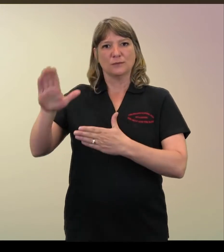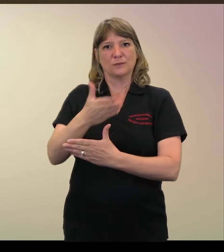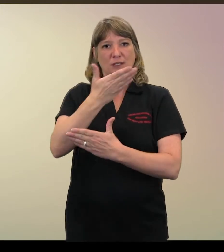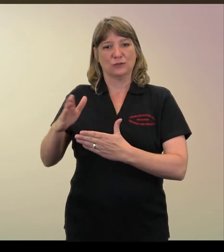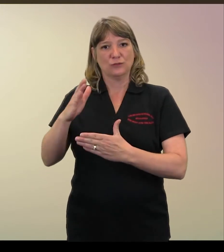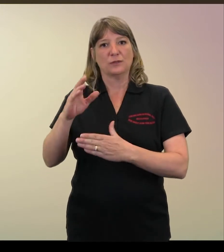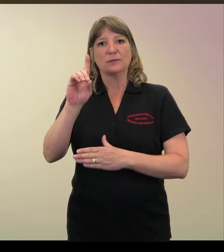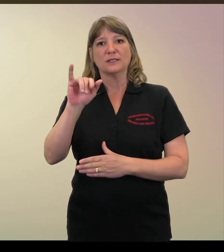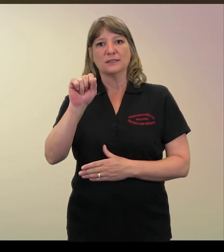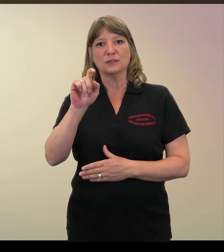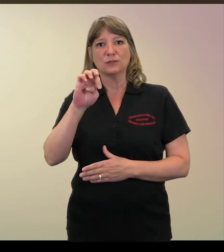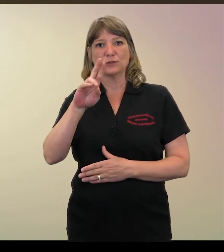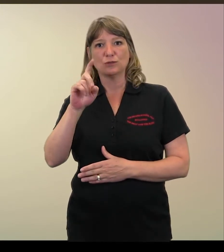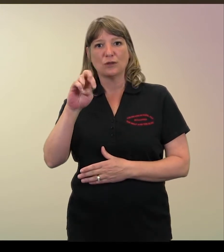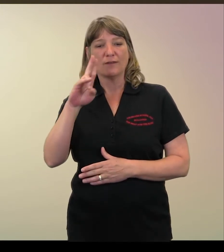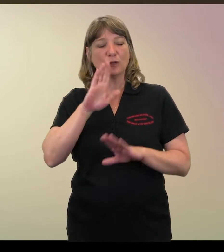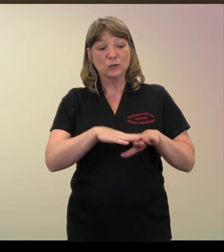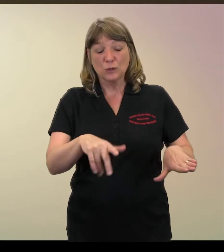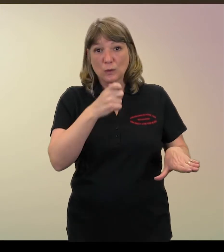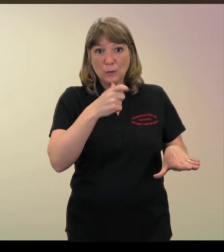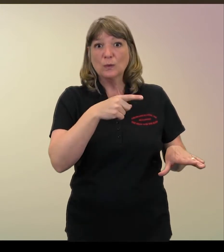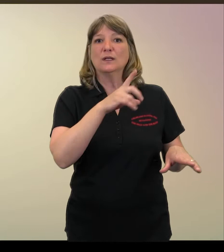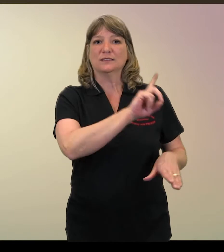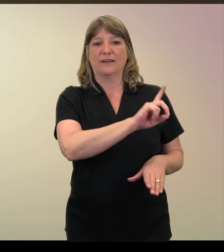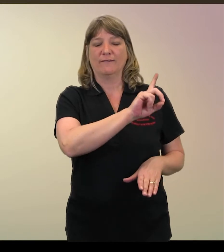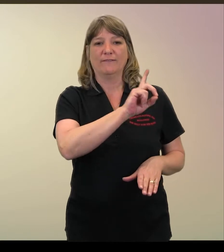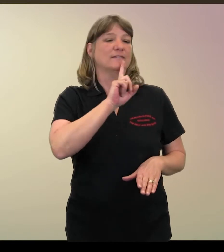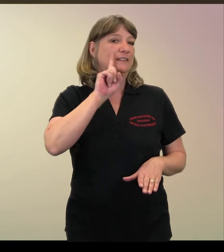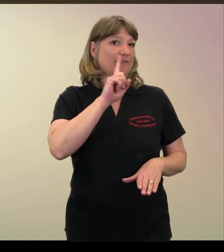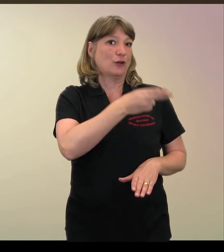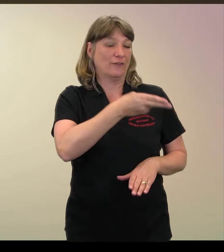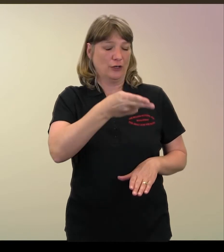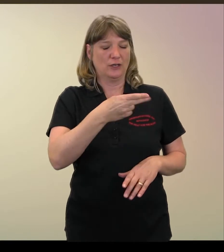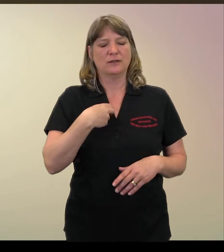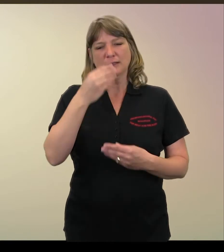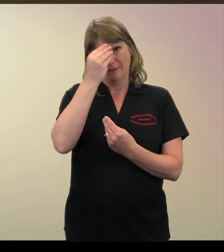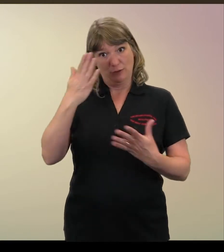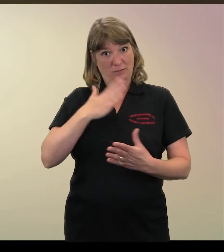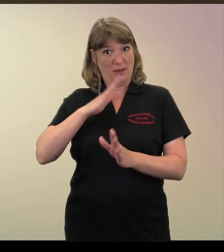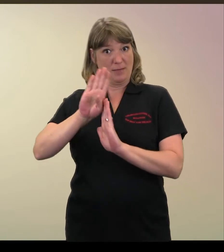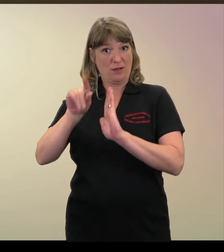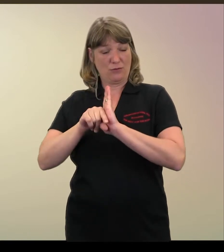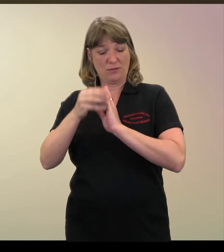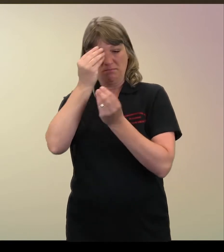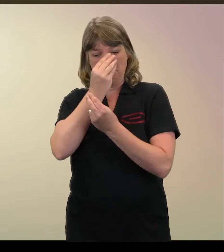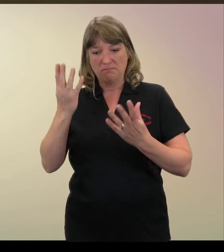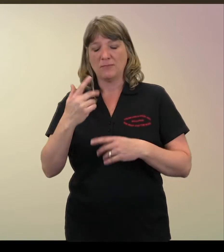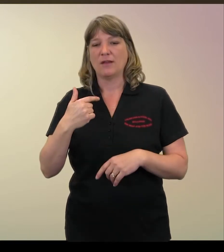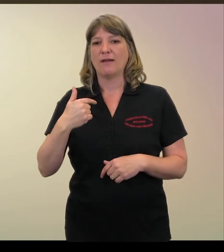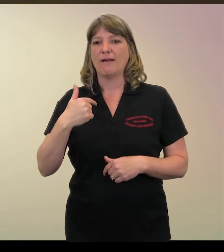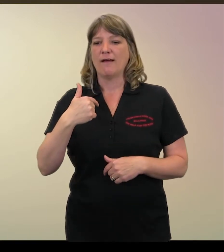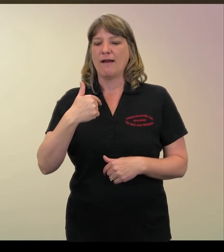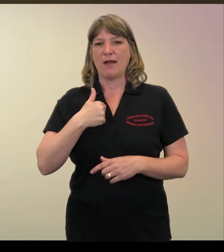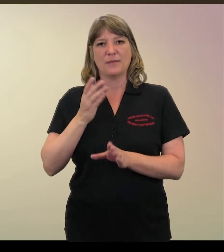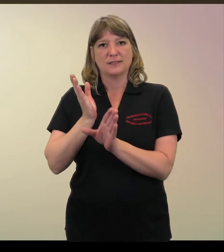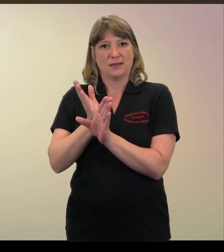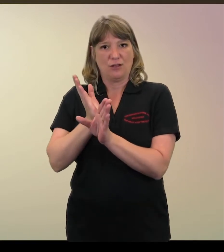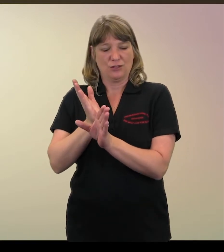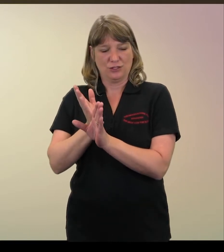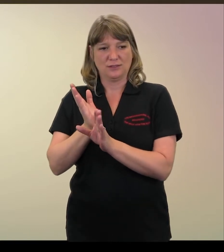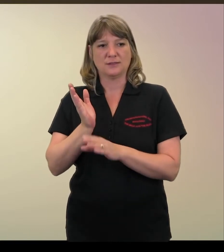of autism spectrum disorder with children who are deaf and hard of hearing. To give you a little bit of information about my background, I'm